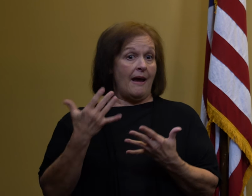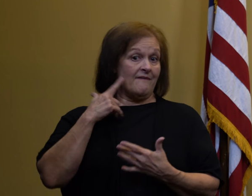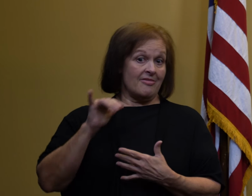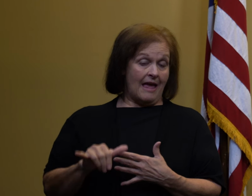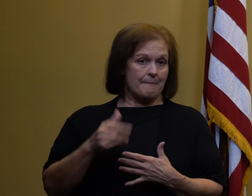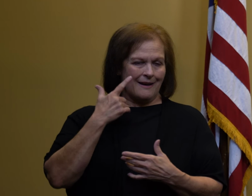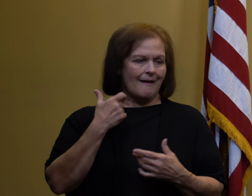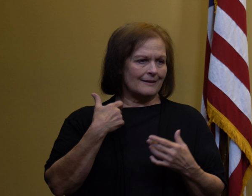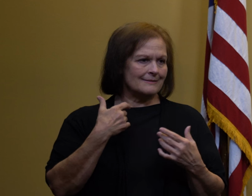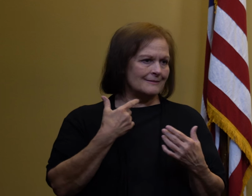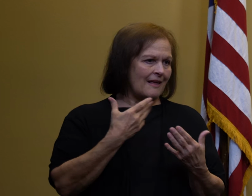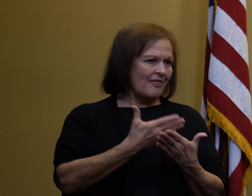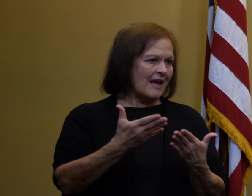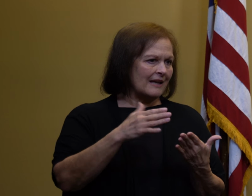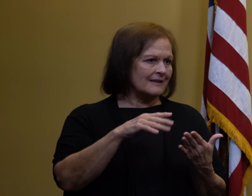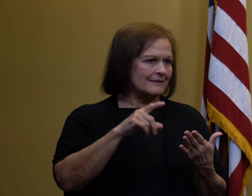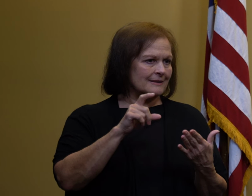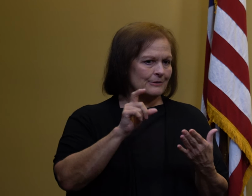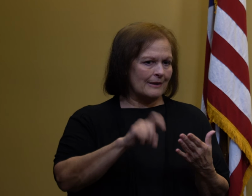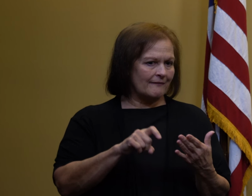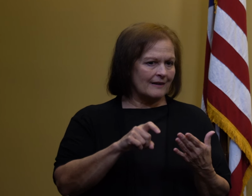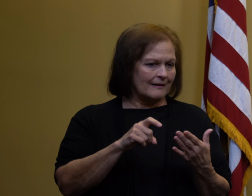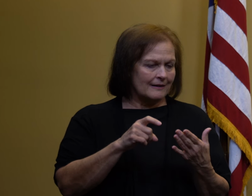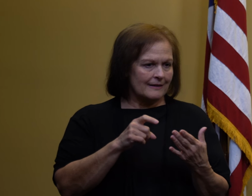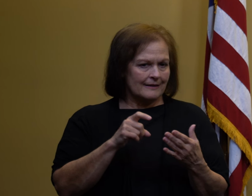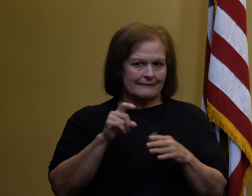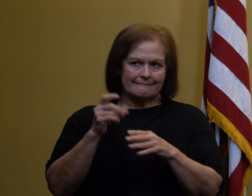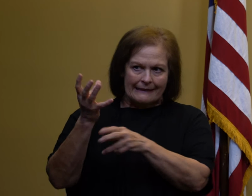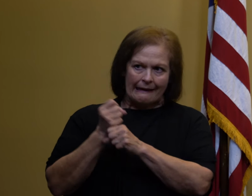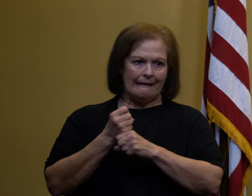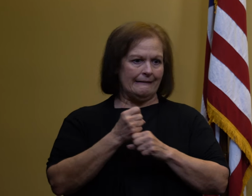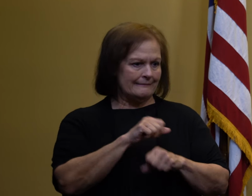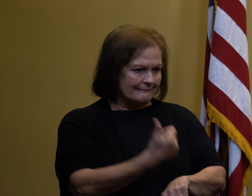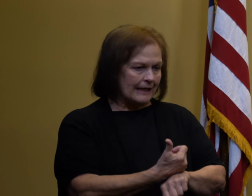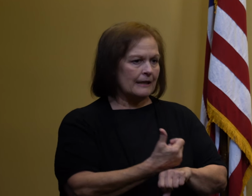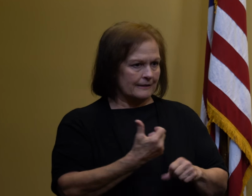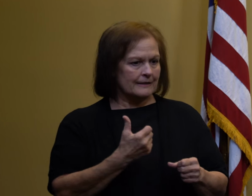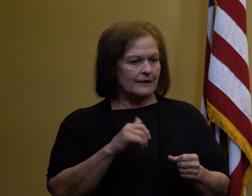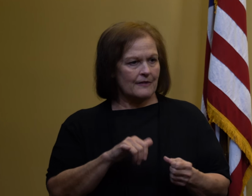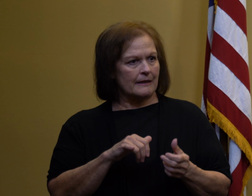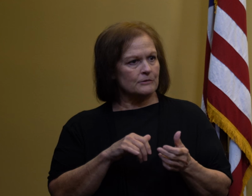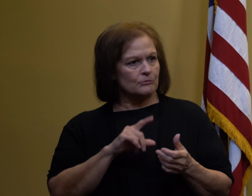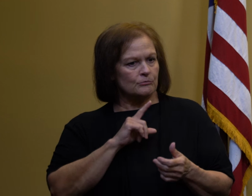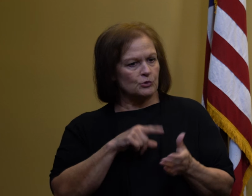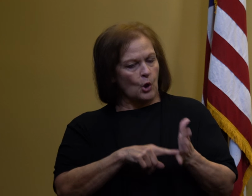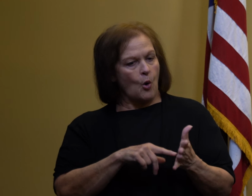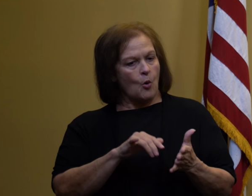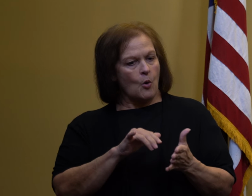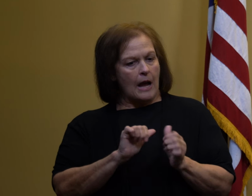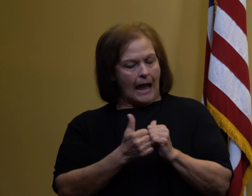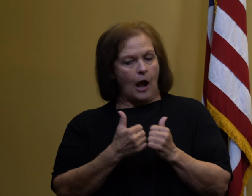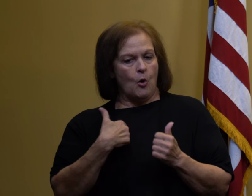on that, because there are multiple tools, right, that we can use and we are deploying. that have proven to be effective just based on the stats that we're talking